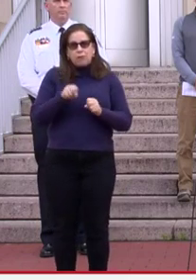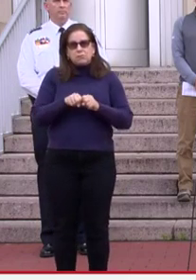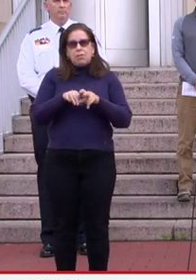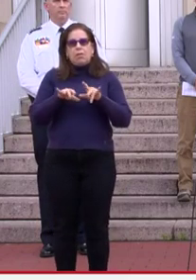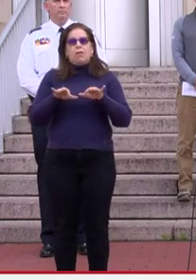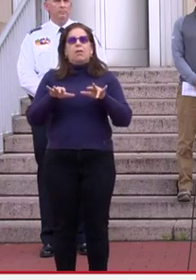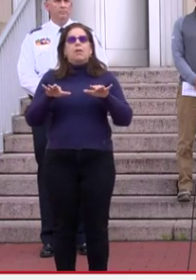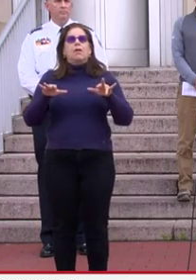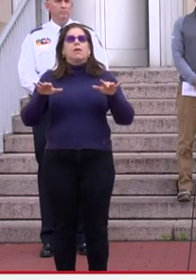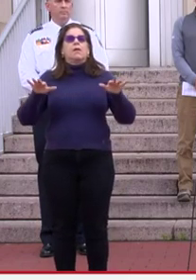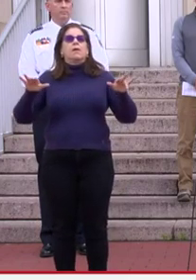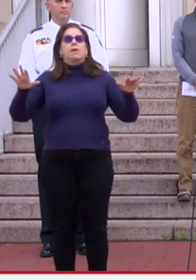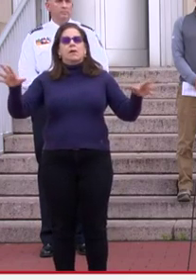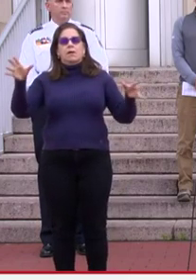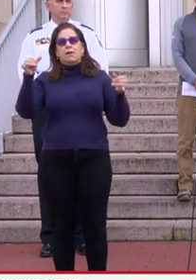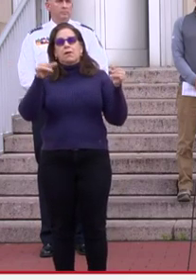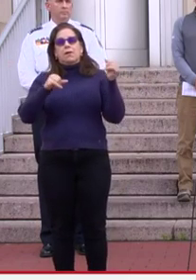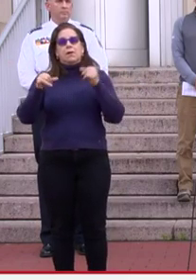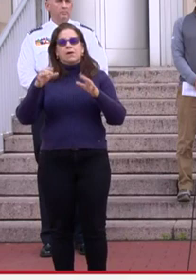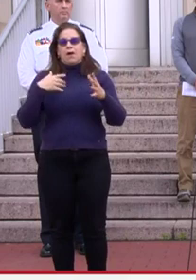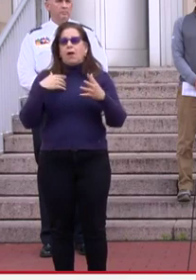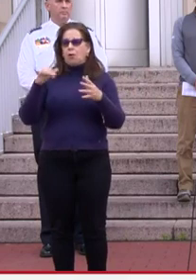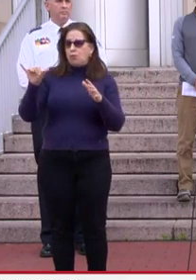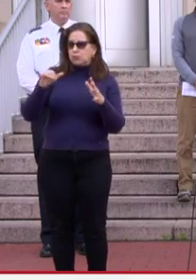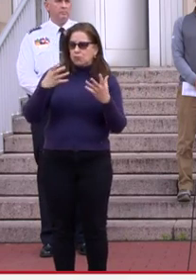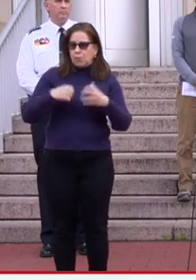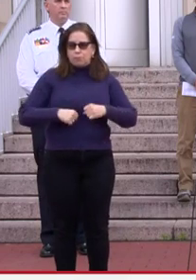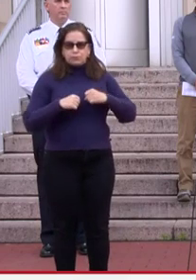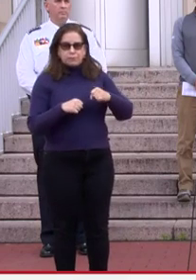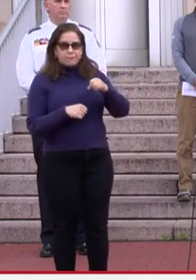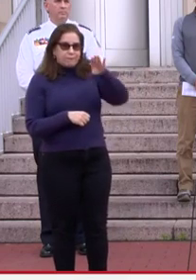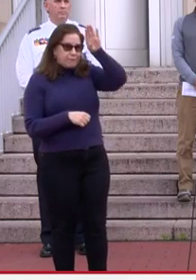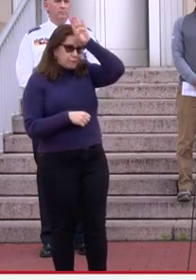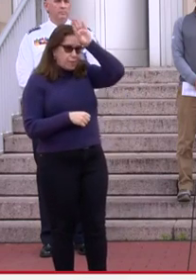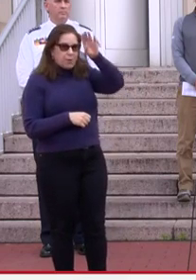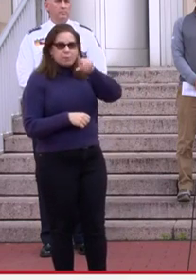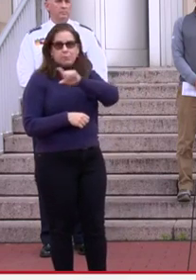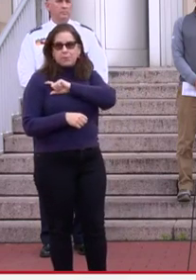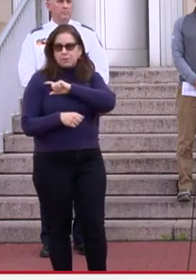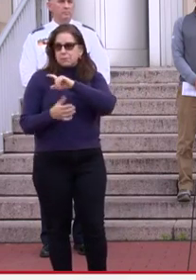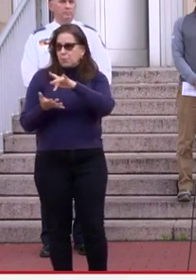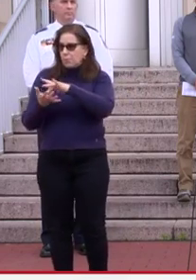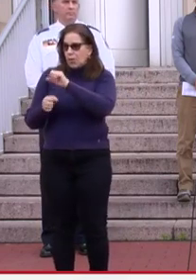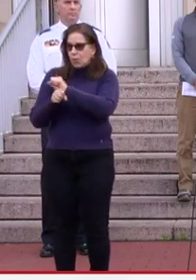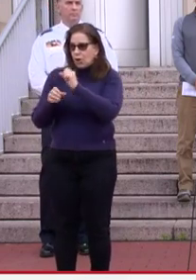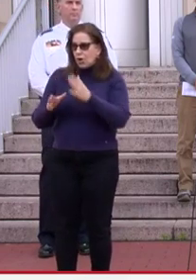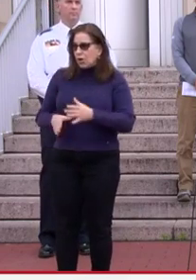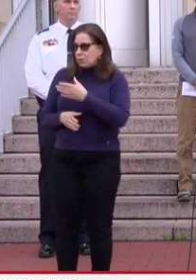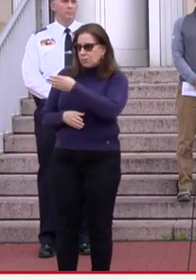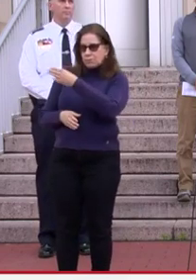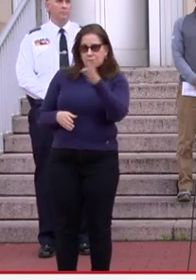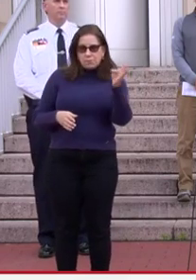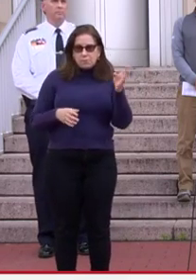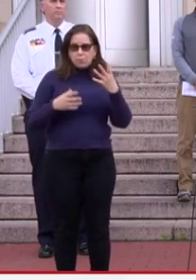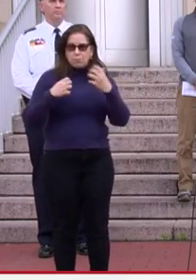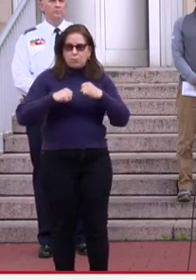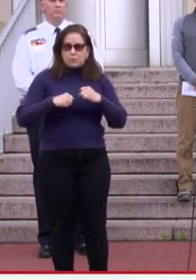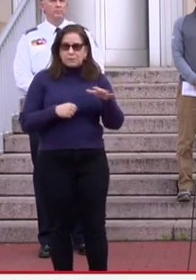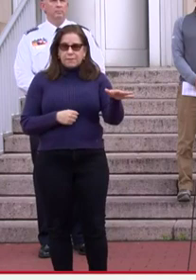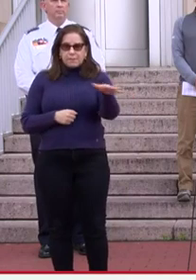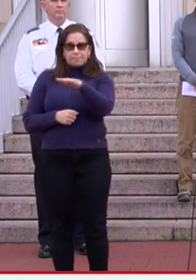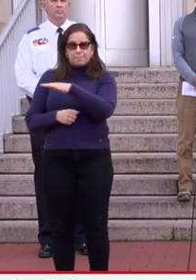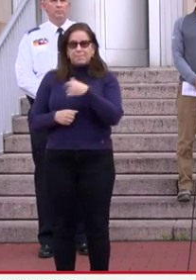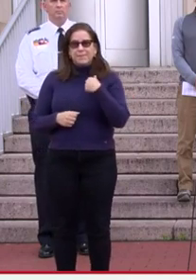first responders. What you're going to hear from what the chief has to say is just one first responder being impacted